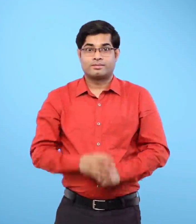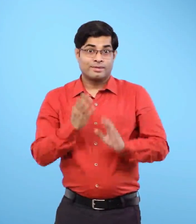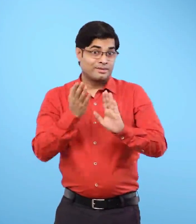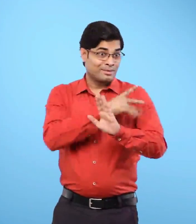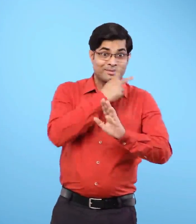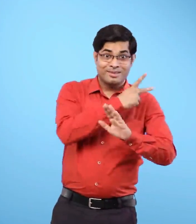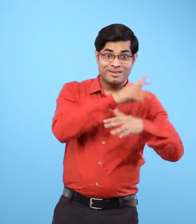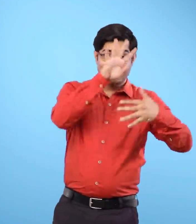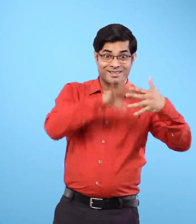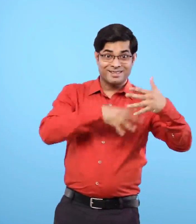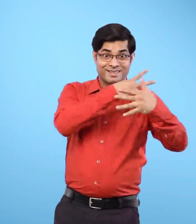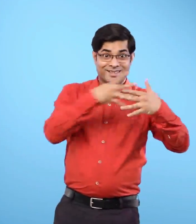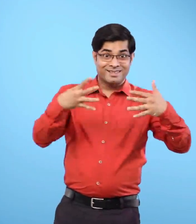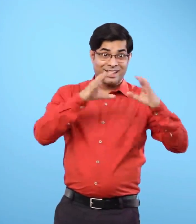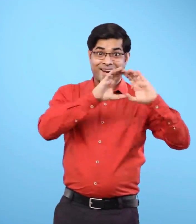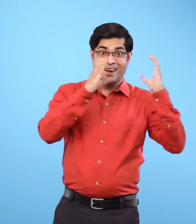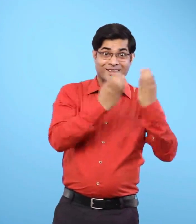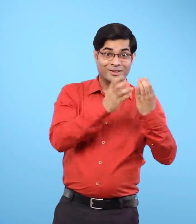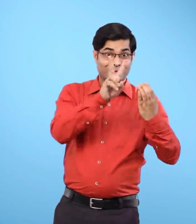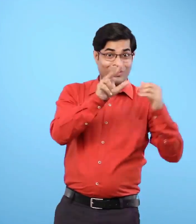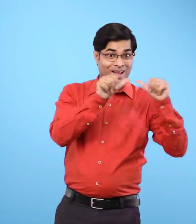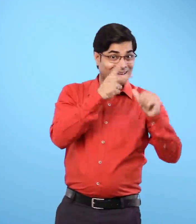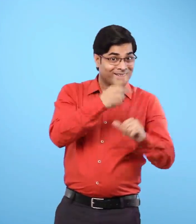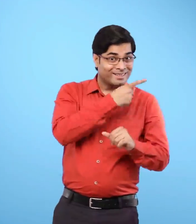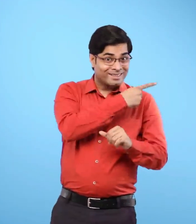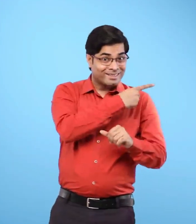Look at the timetable of class 2nd A and fill in the table.